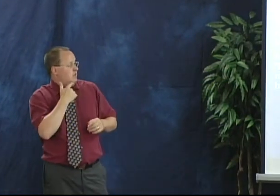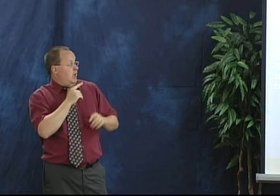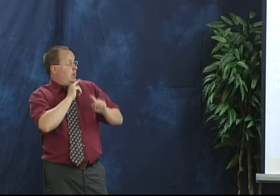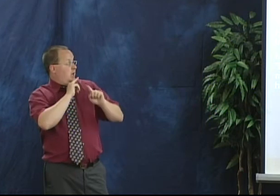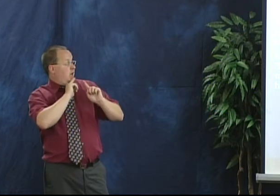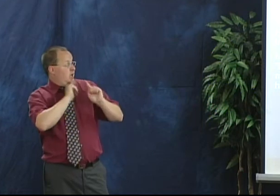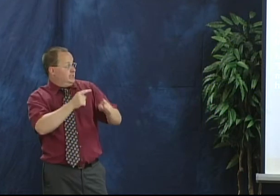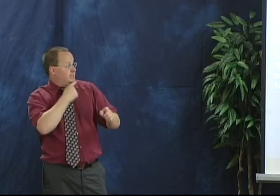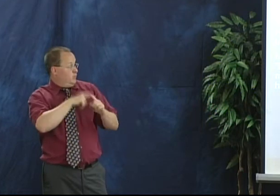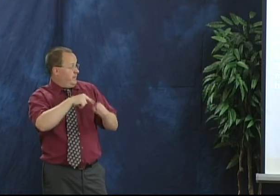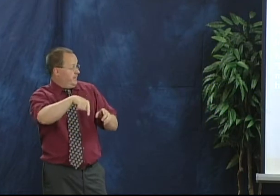He answered and said to them,